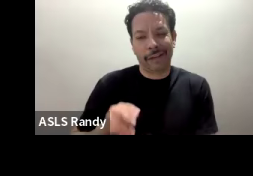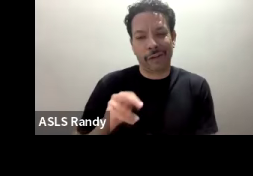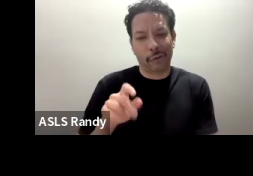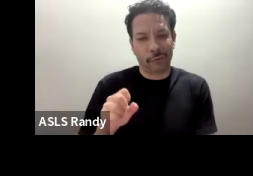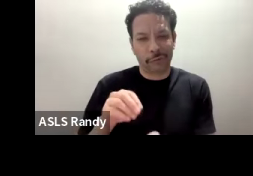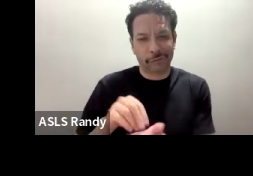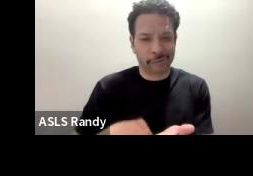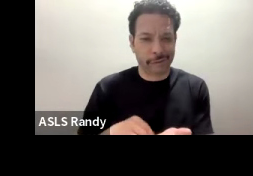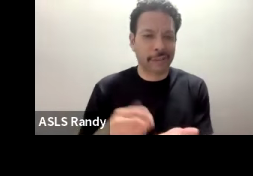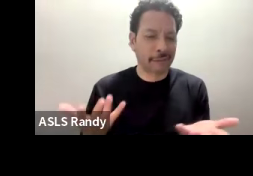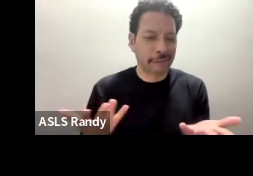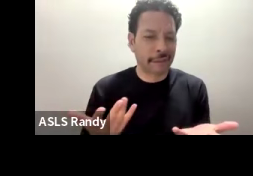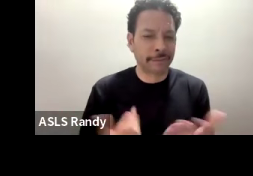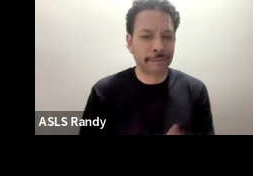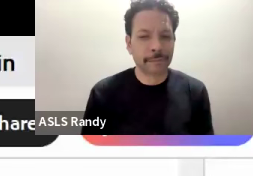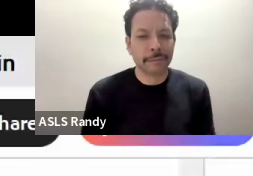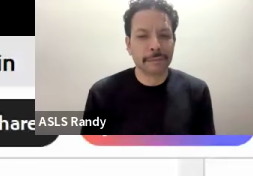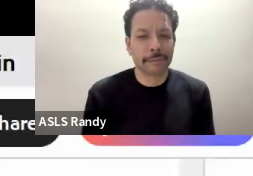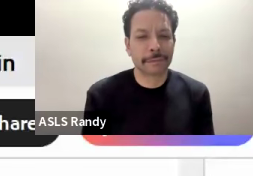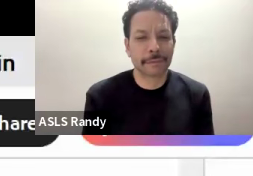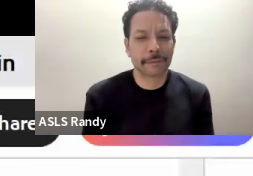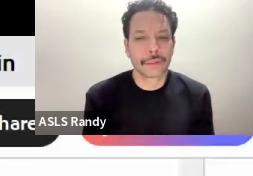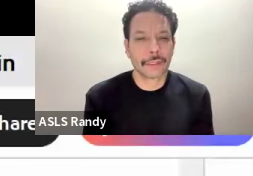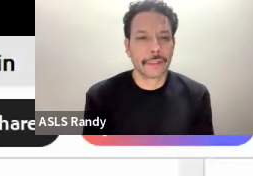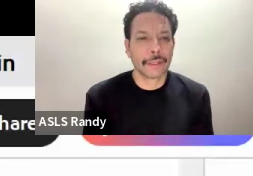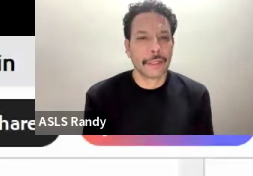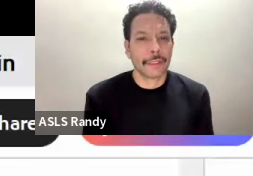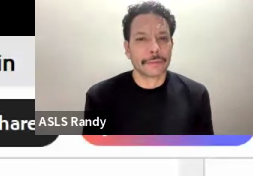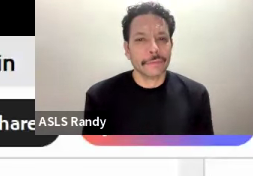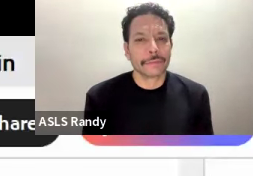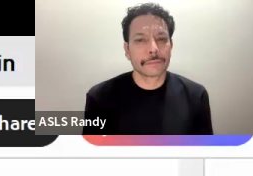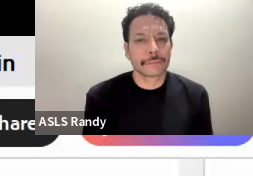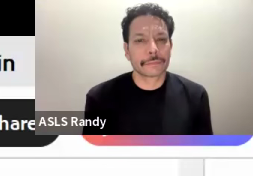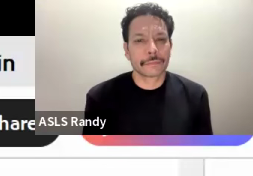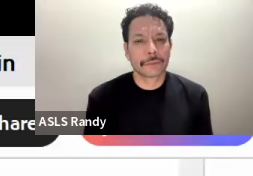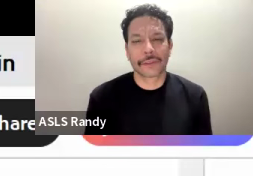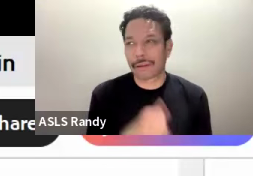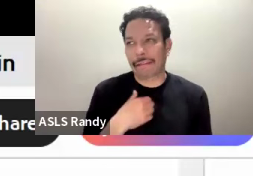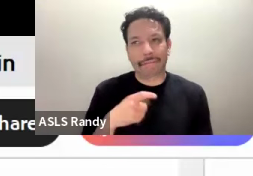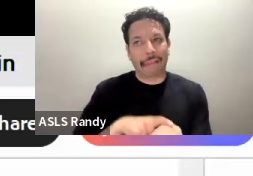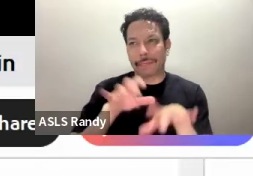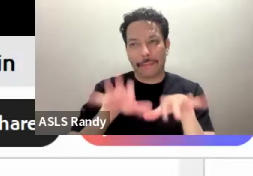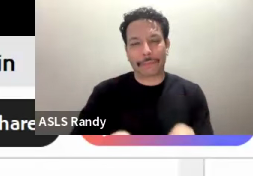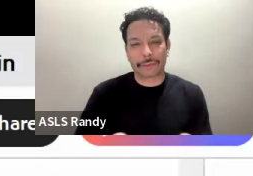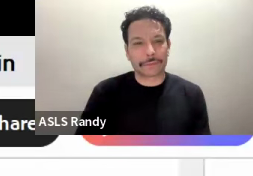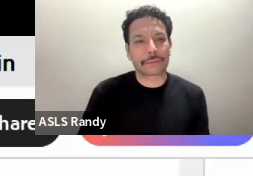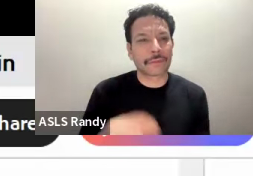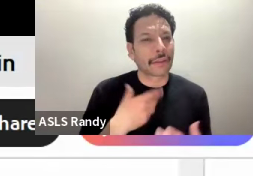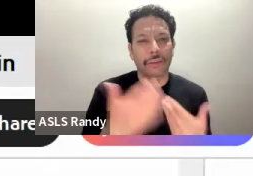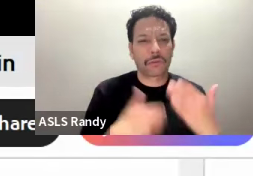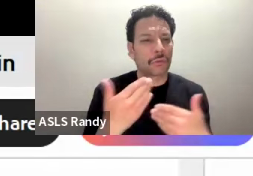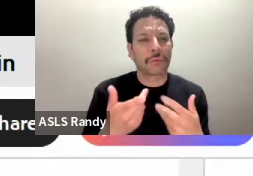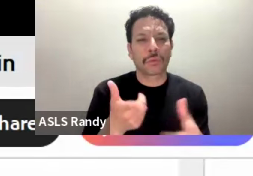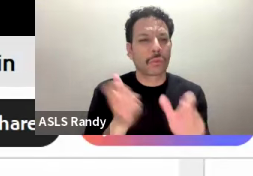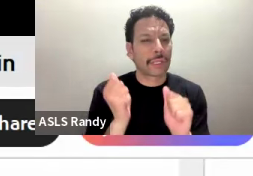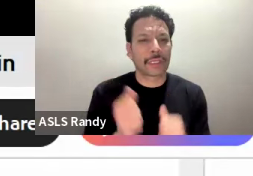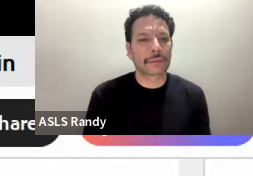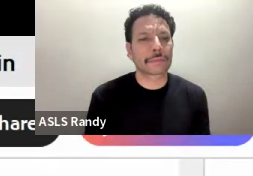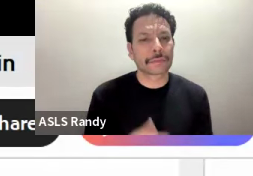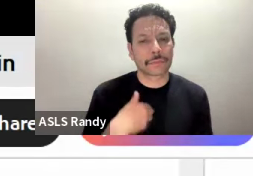little bit. Here we go. Awesome. Do not have time to type them up. I'll go through them real quick. We